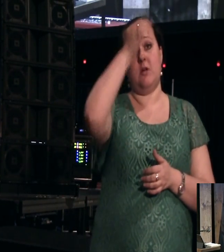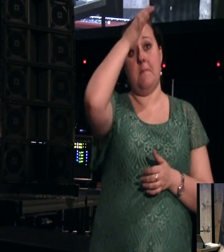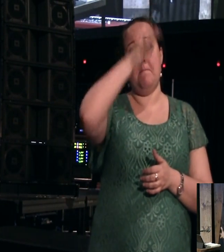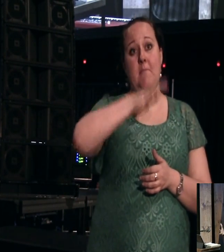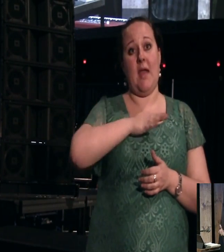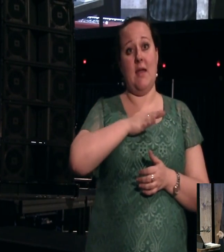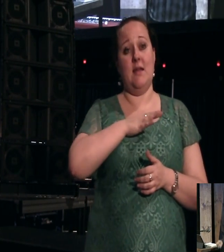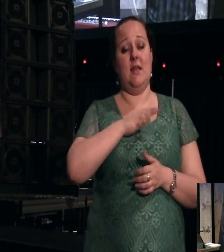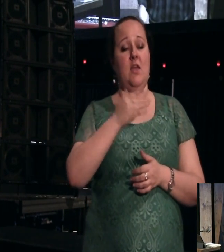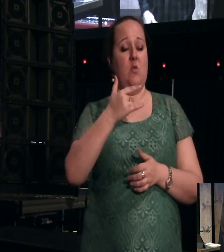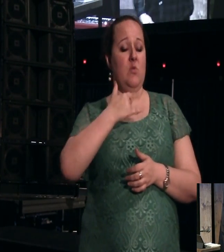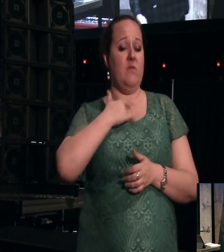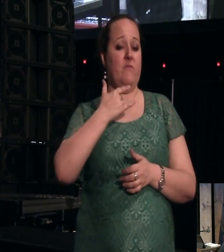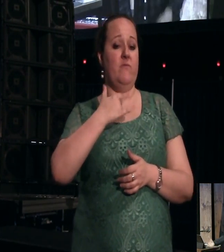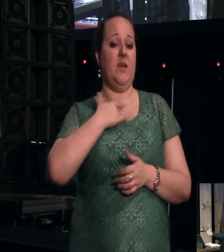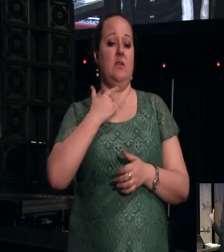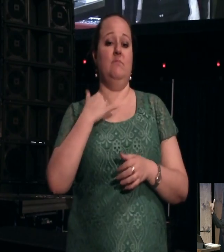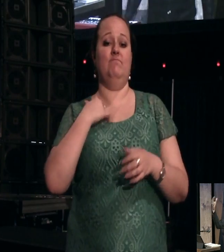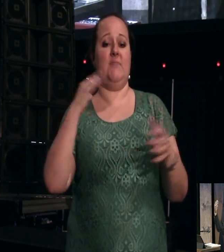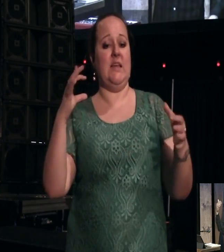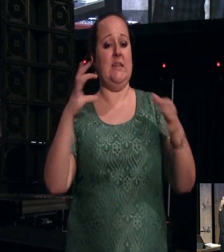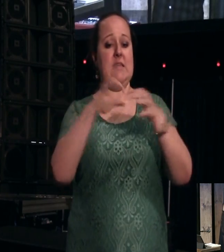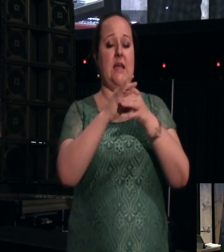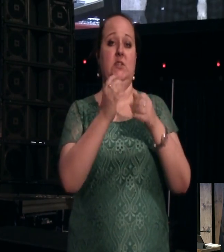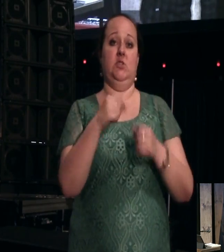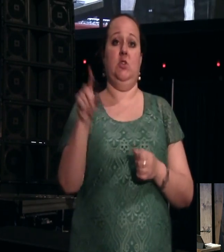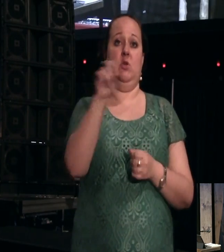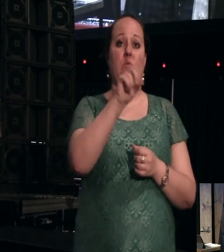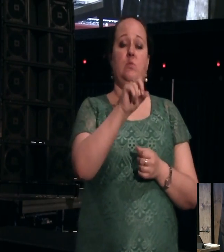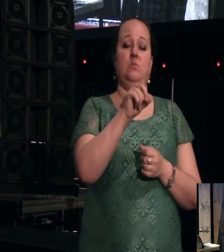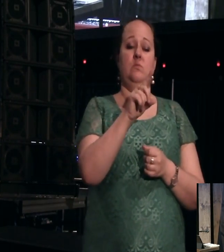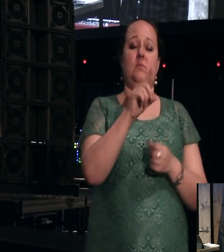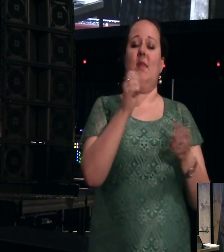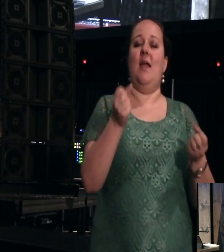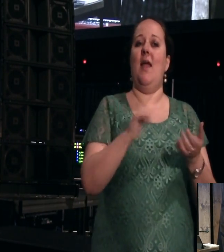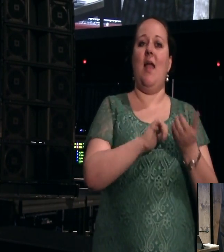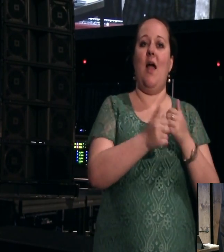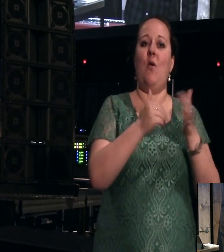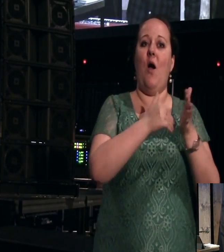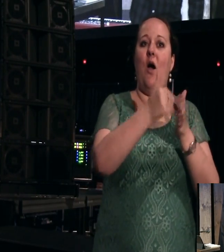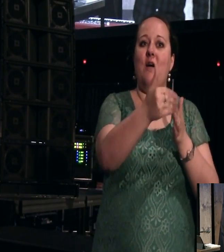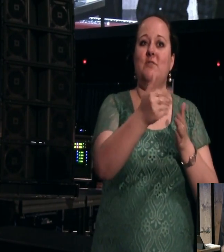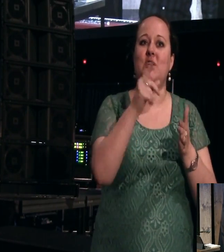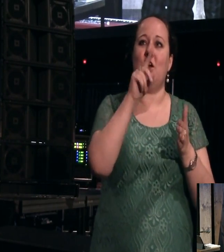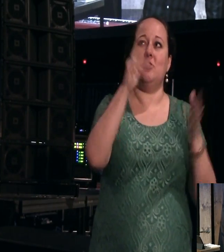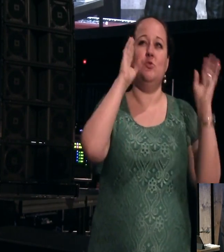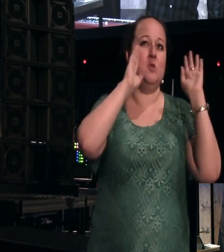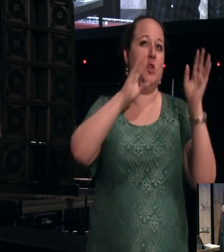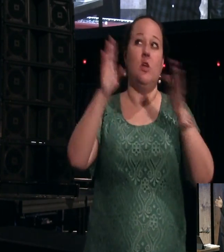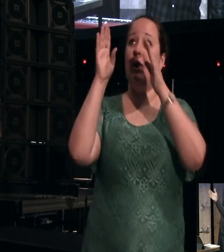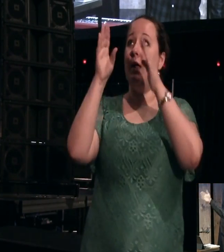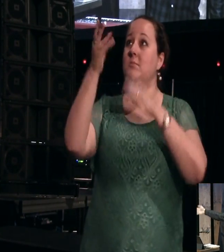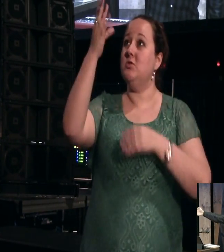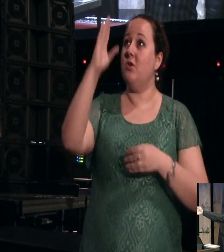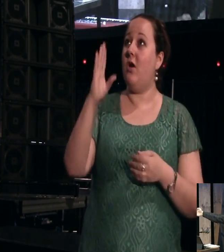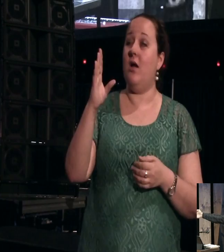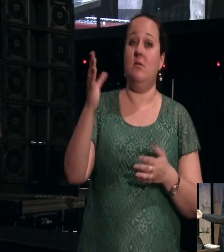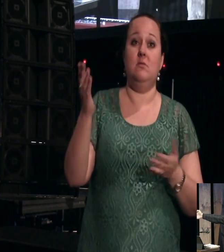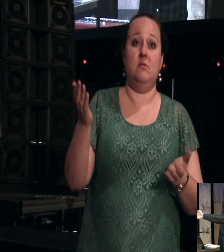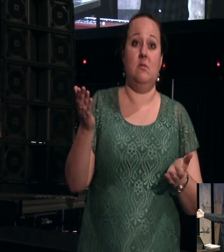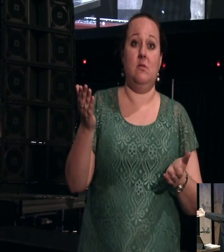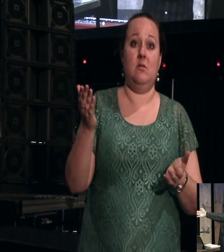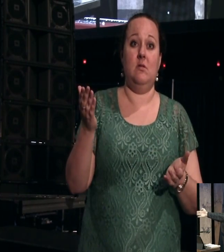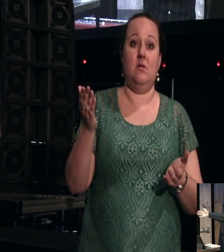Man, find an older man, find an older woman who will invest in you. Let me just ask you this. How often are you looking